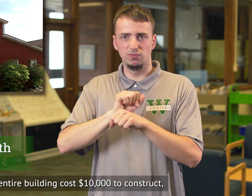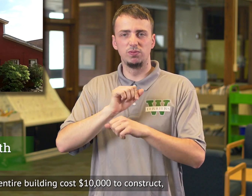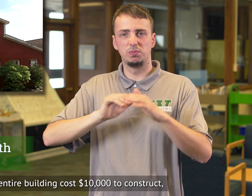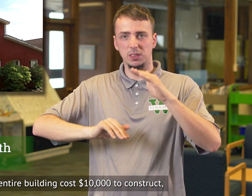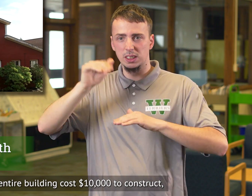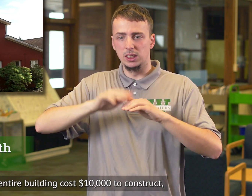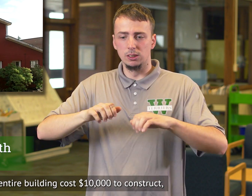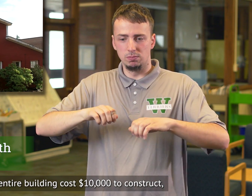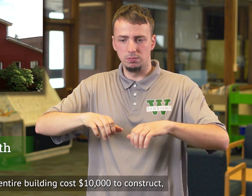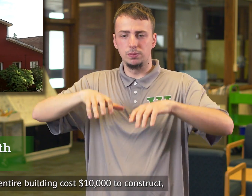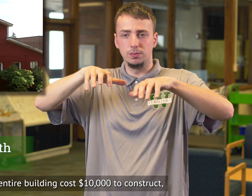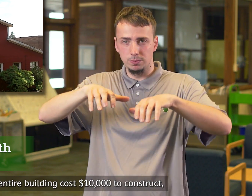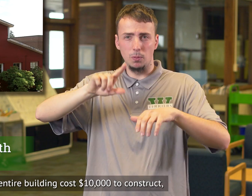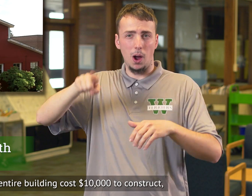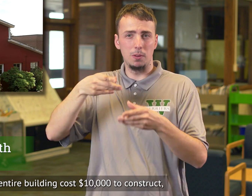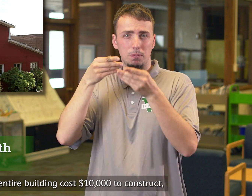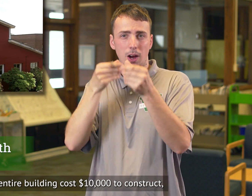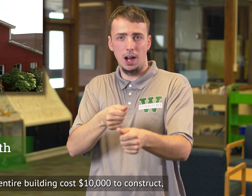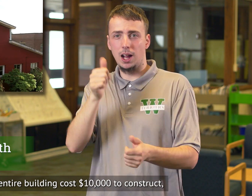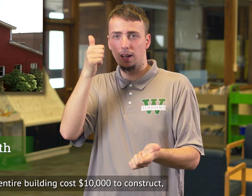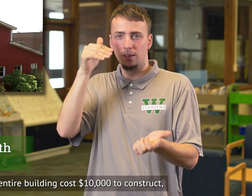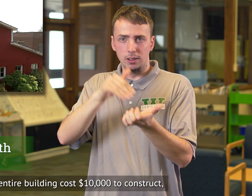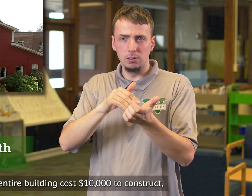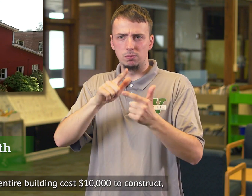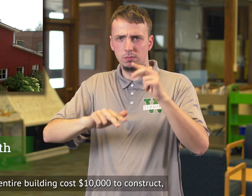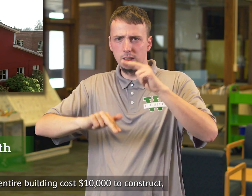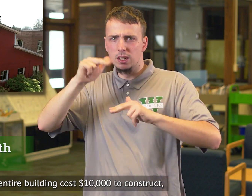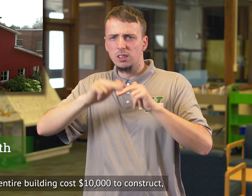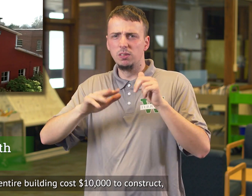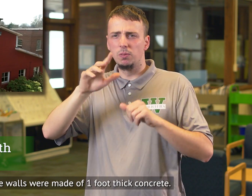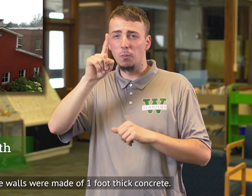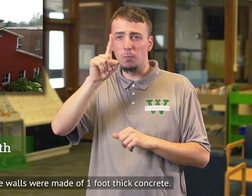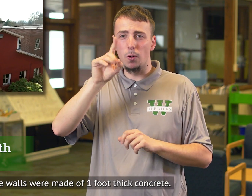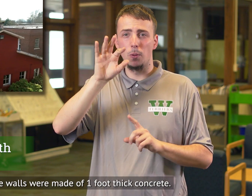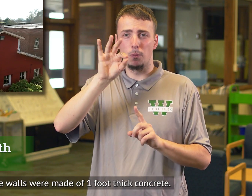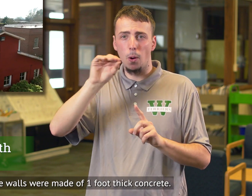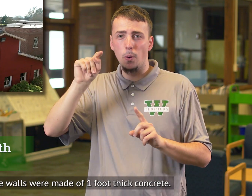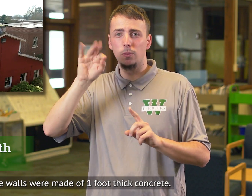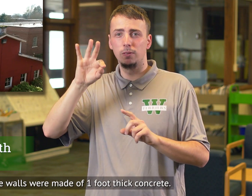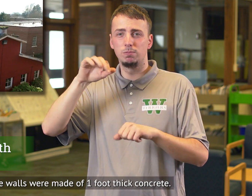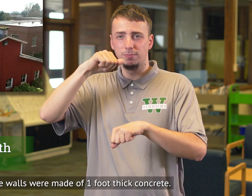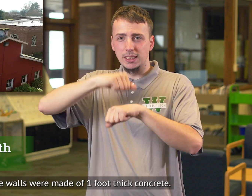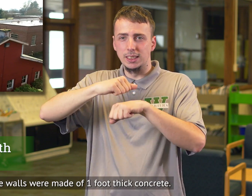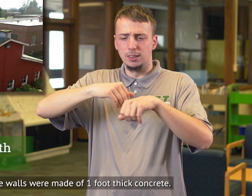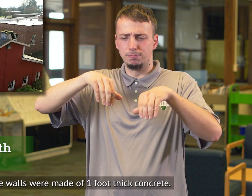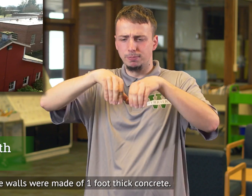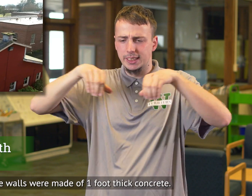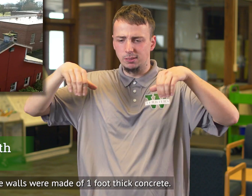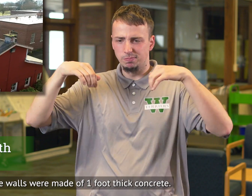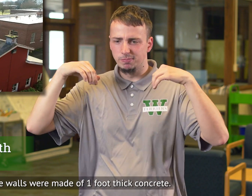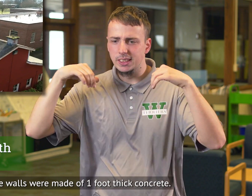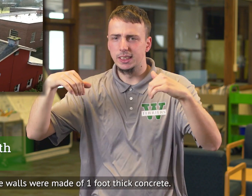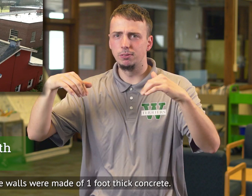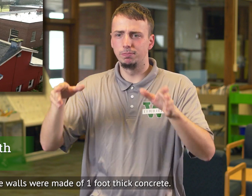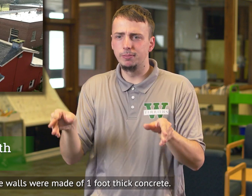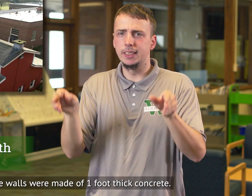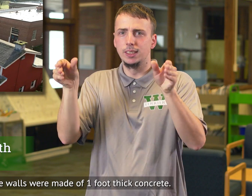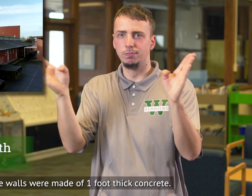entire building cost $10,000 to construct, and the walls were made of 1 foot thick concrete.